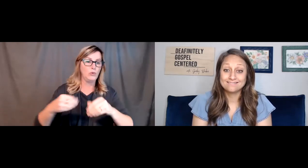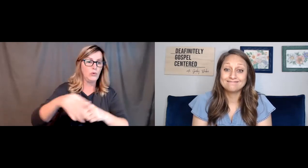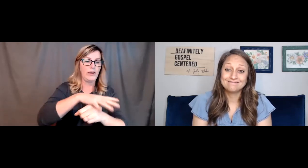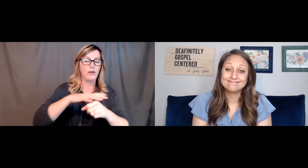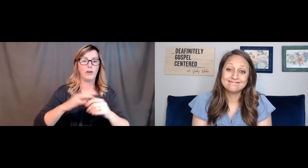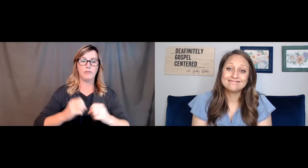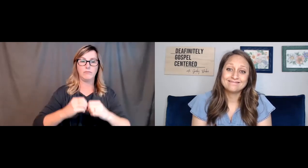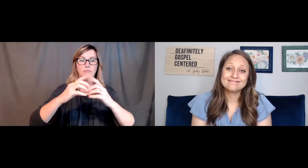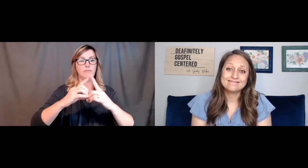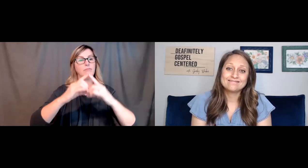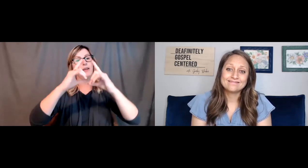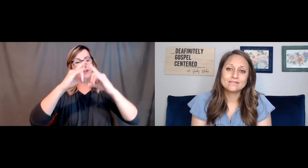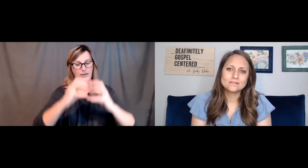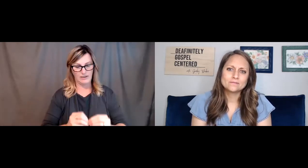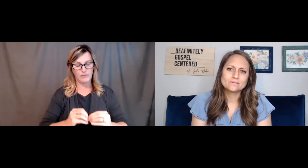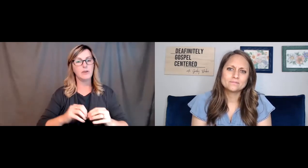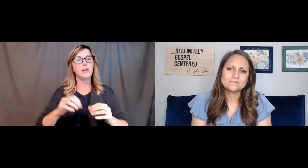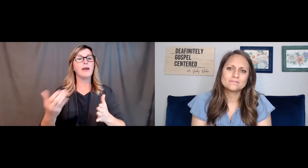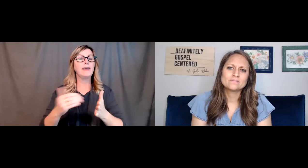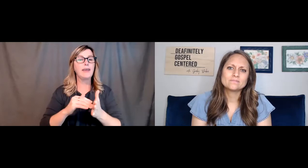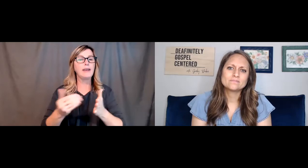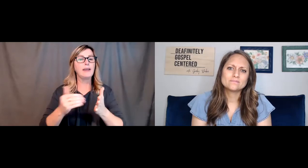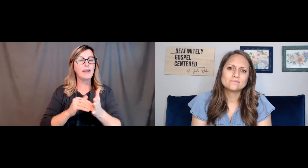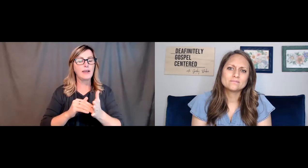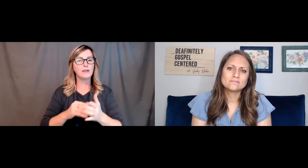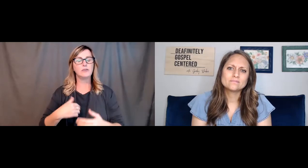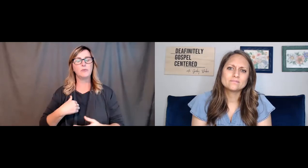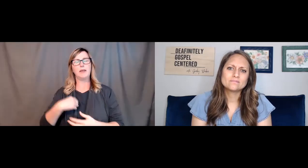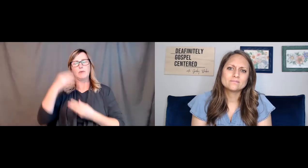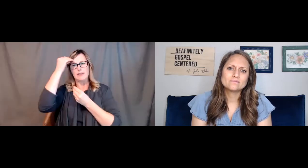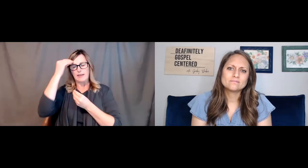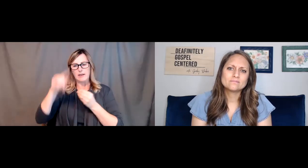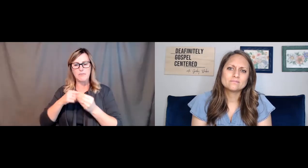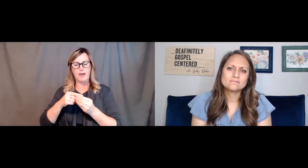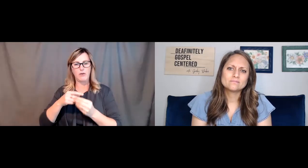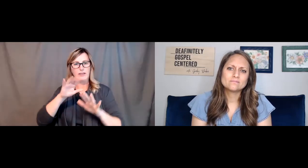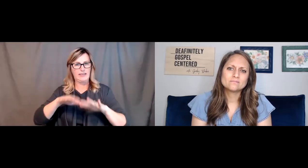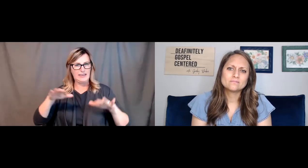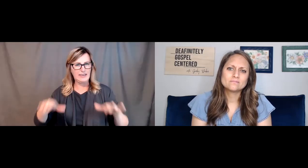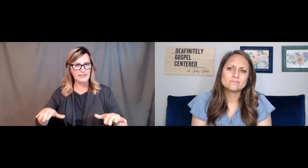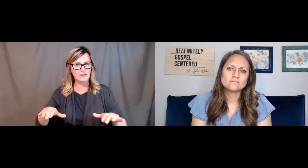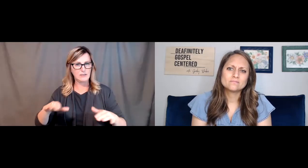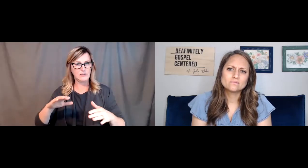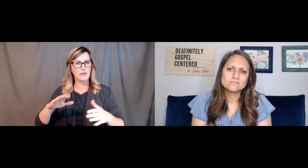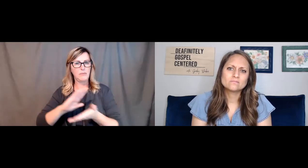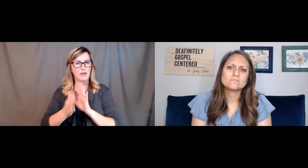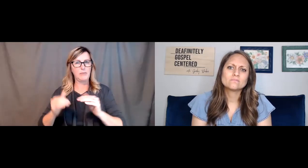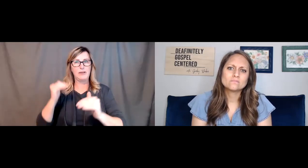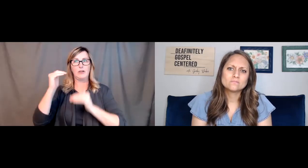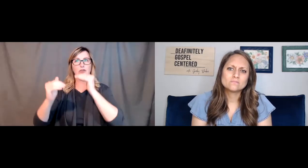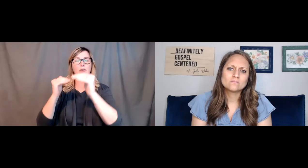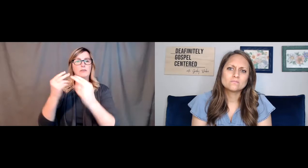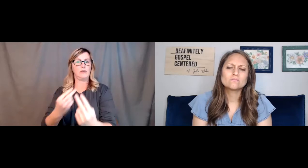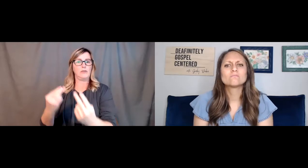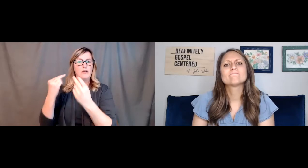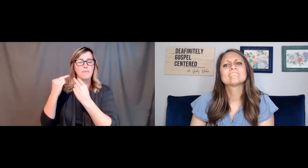camp, traveled to a new location, set up camp, tore down camp. And they did that over and over again. And I was thinking about their children